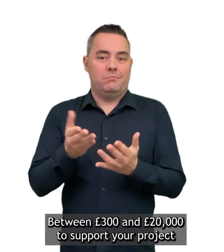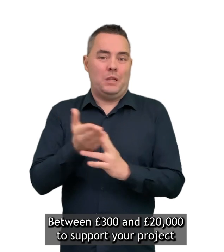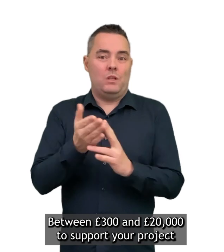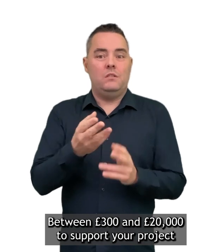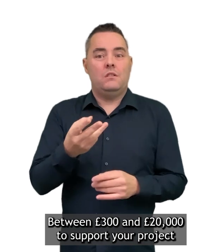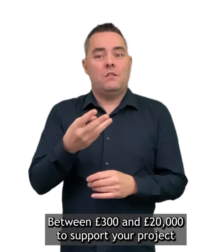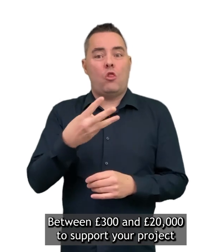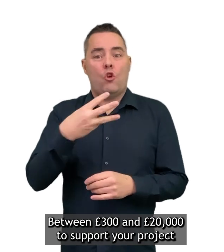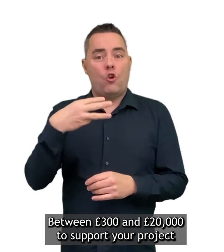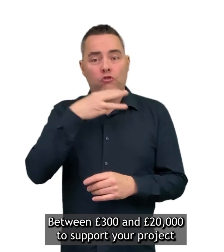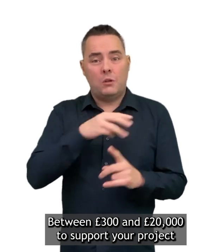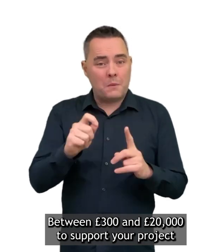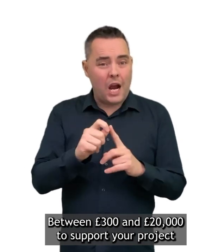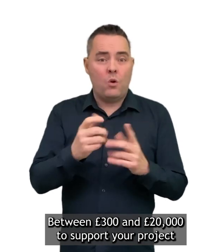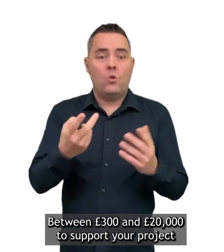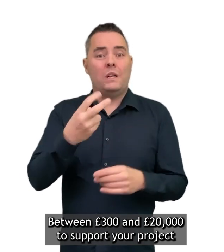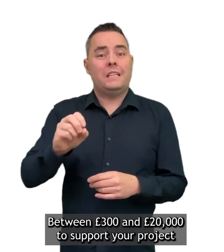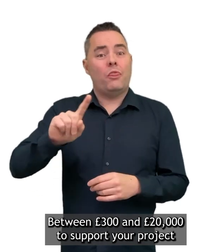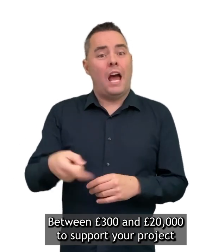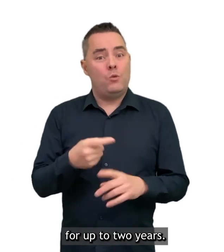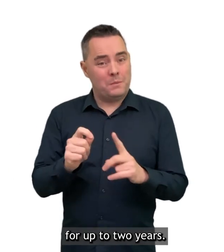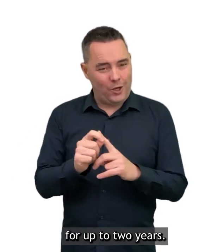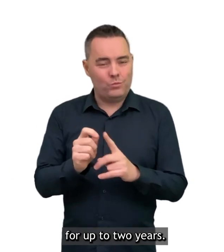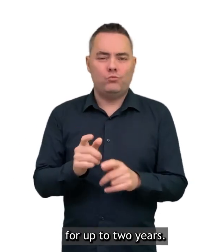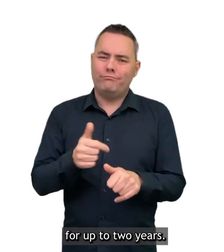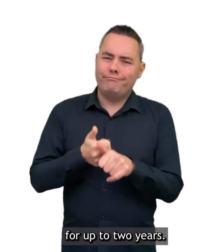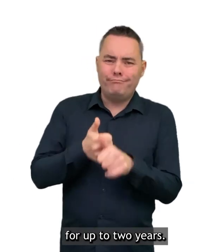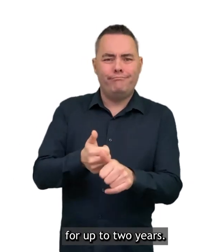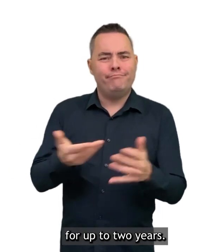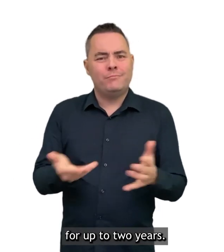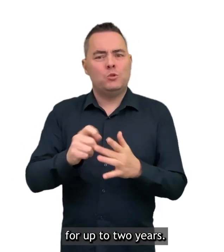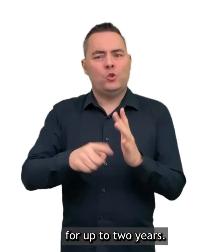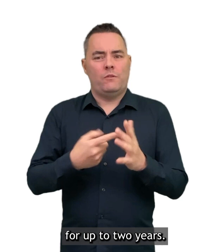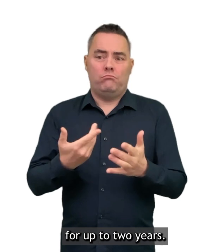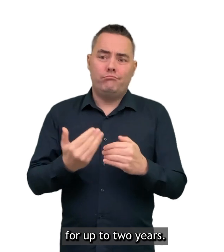and £20,000 to support your project for up to 2 years.